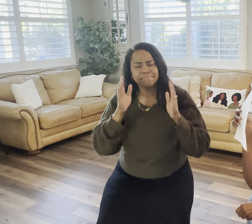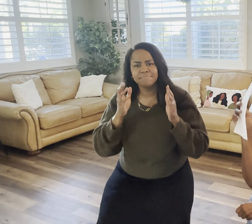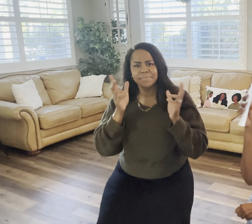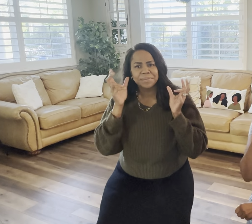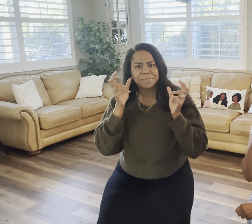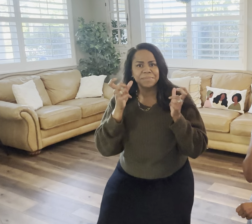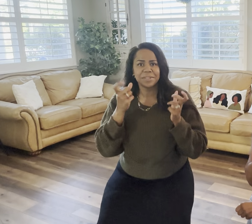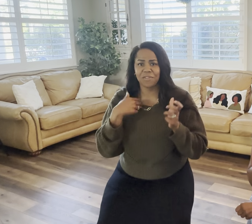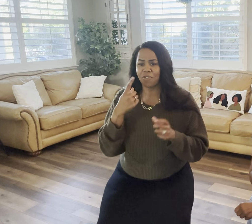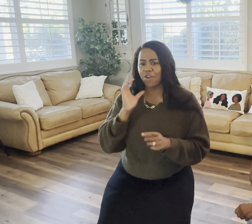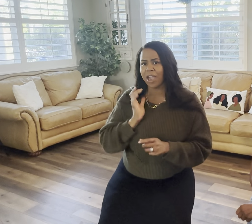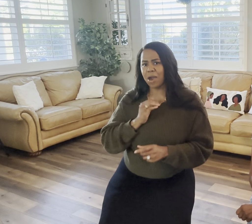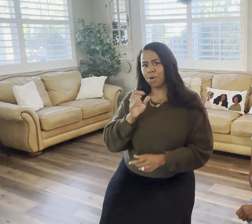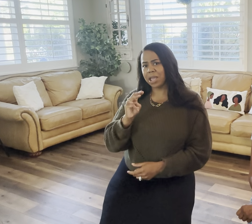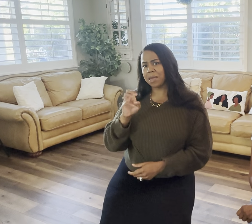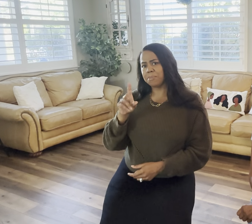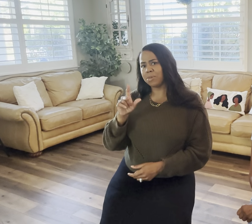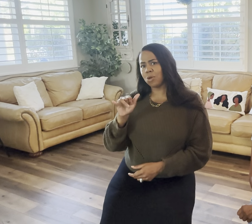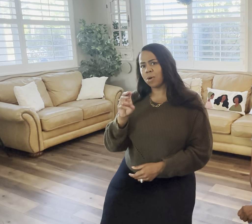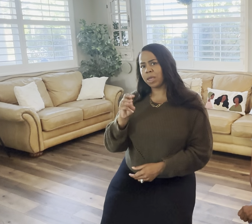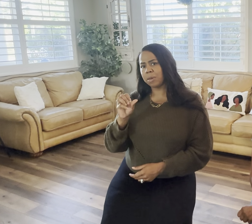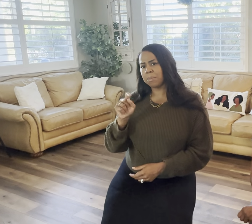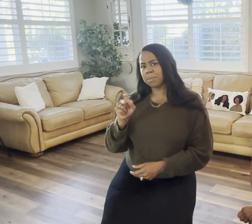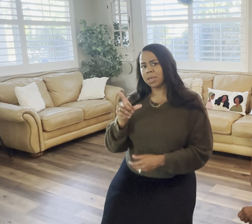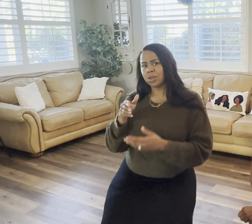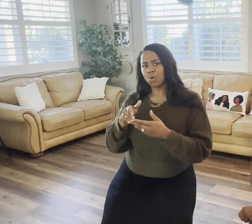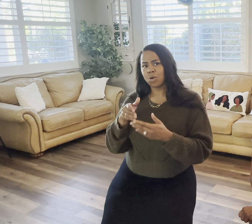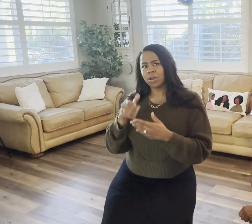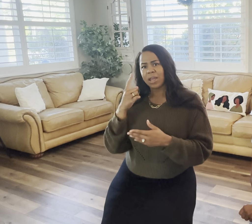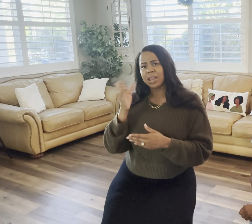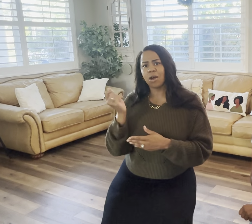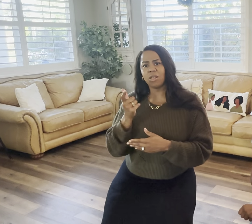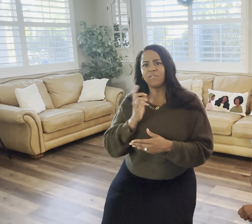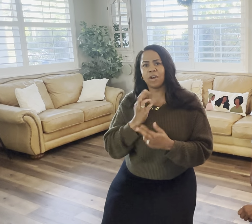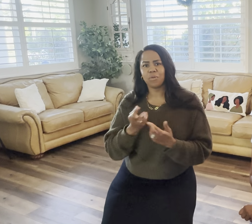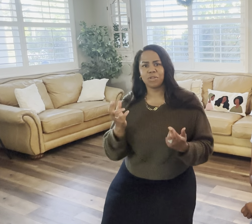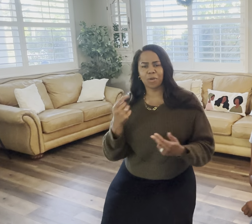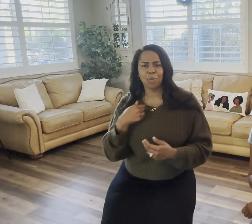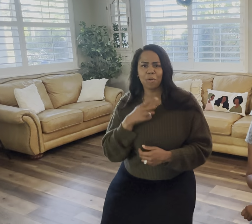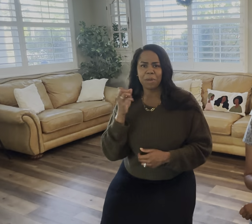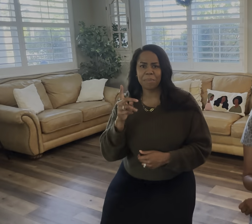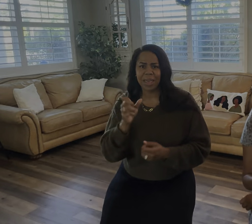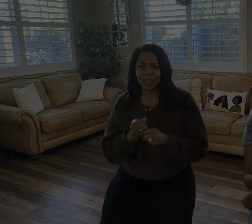and all of our resources. And we'll be back next year for more. Thank you very much.